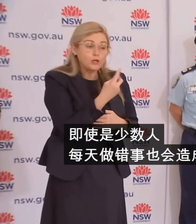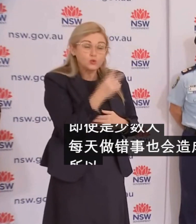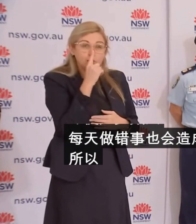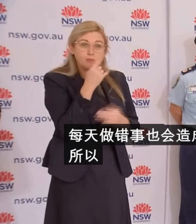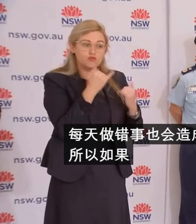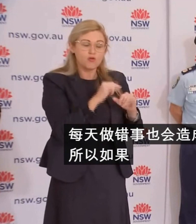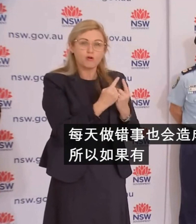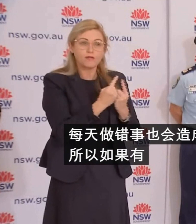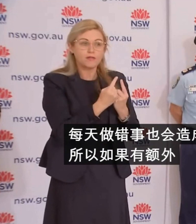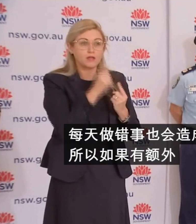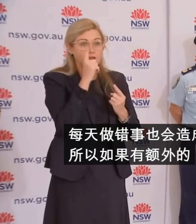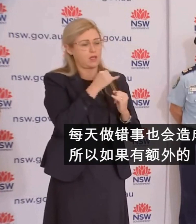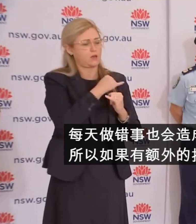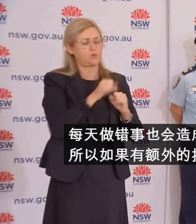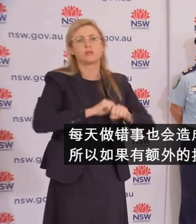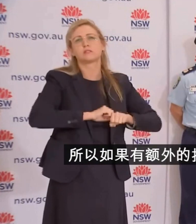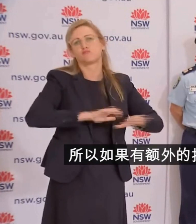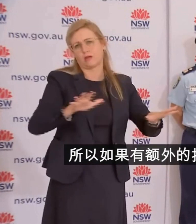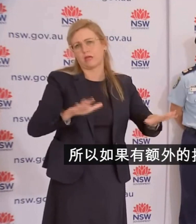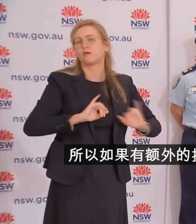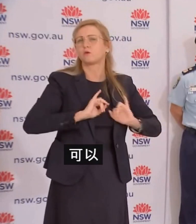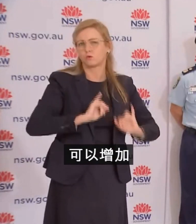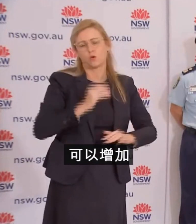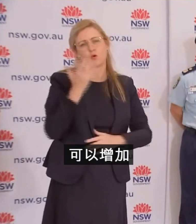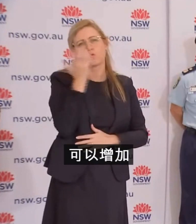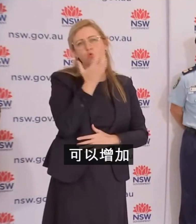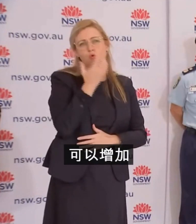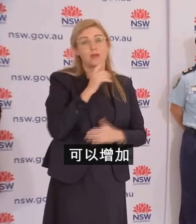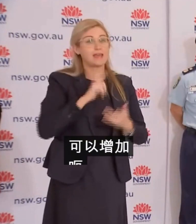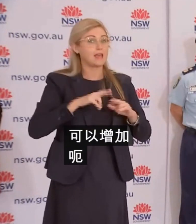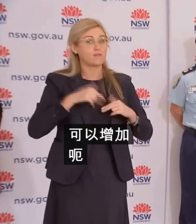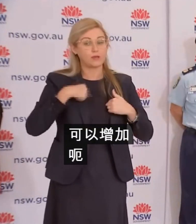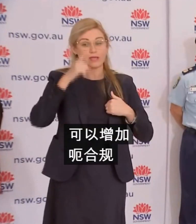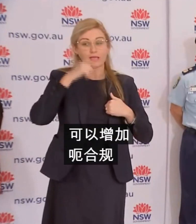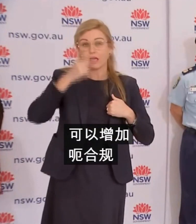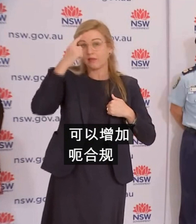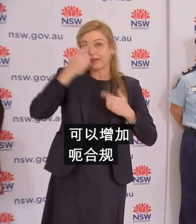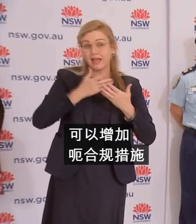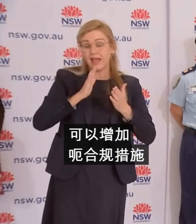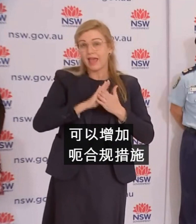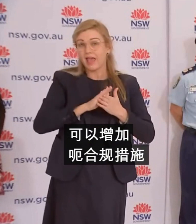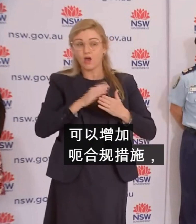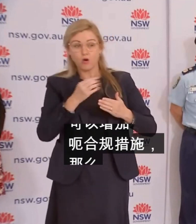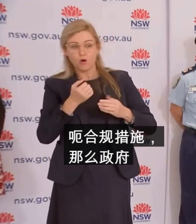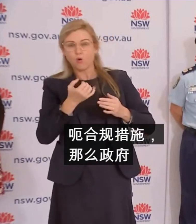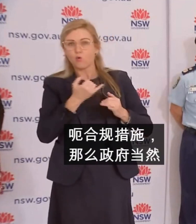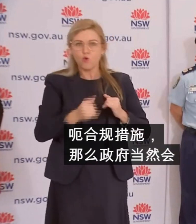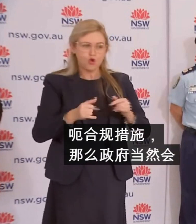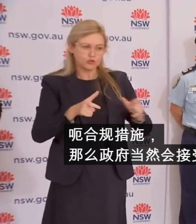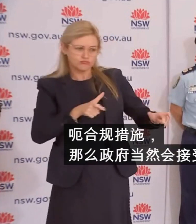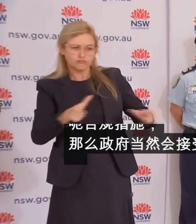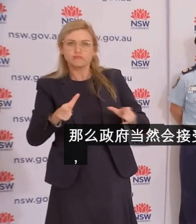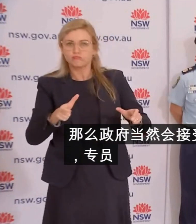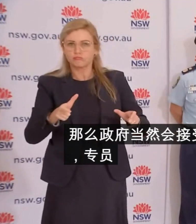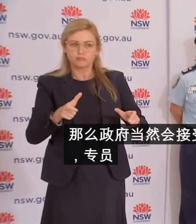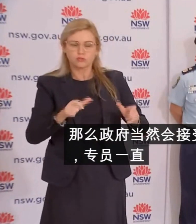setbacks. So if there are additional measures that can increase compliance measures, well then of course the government will